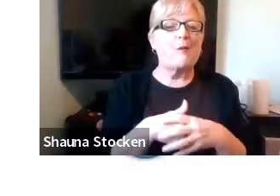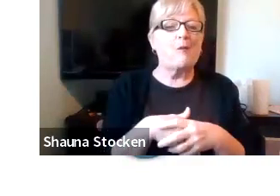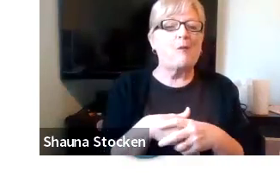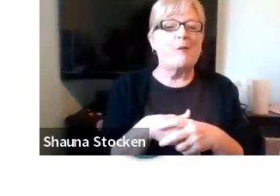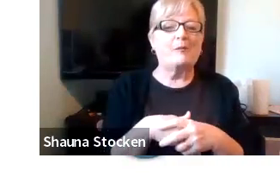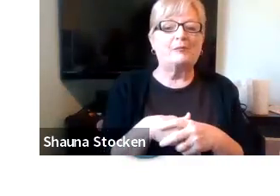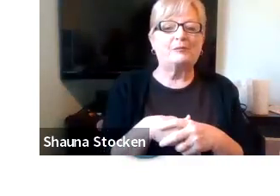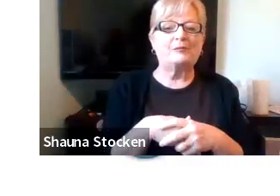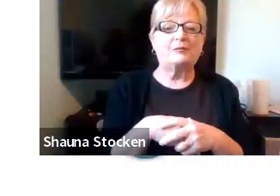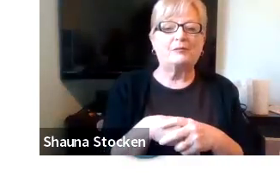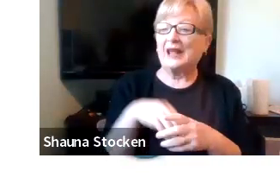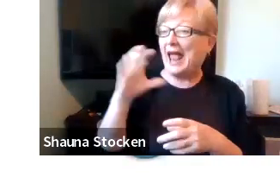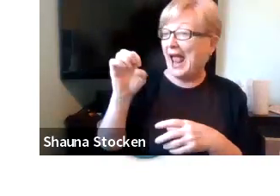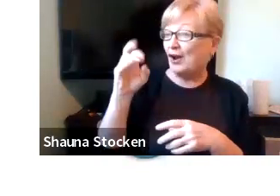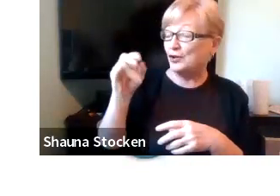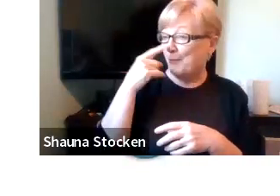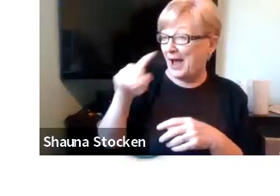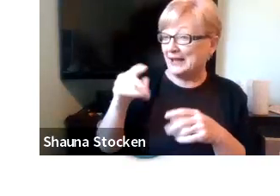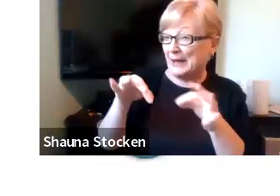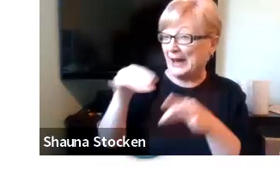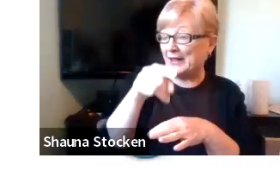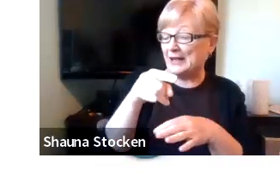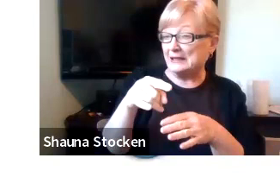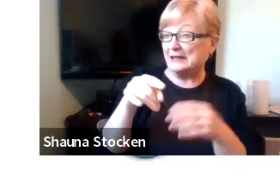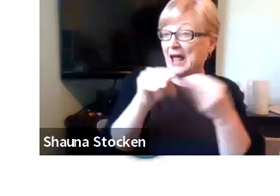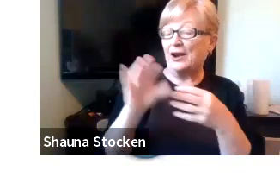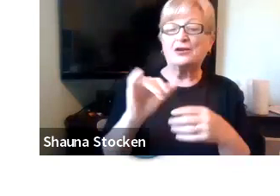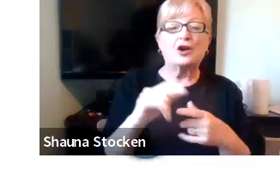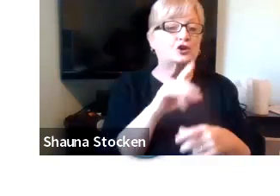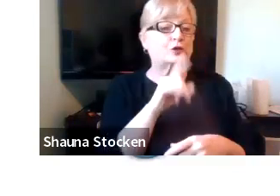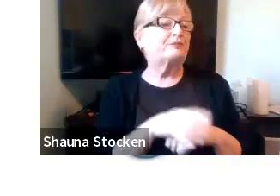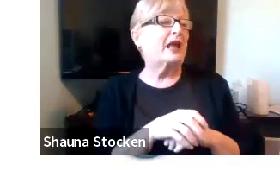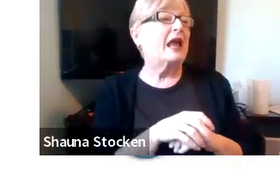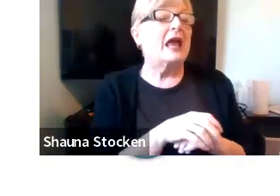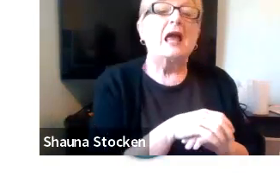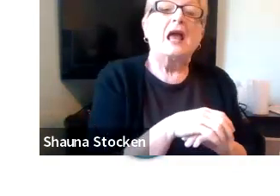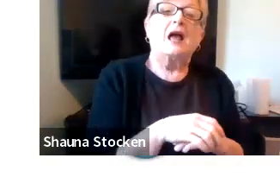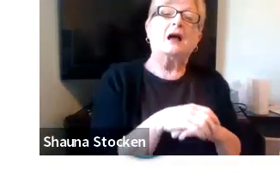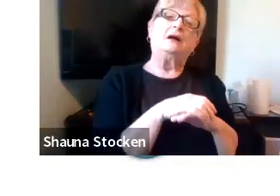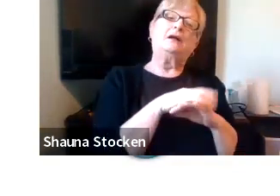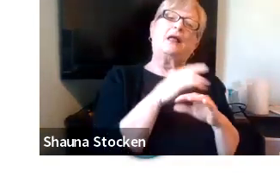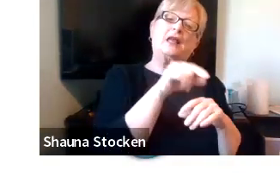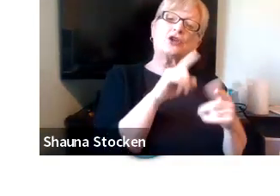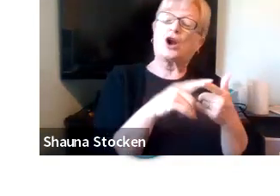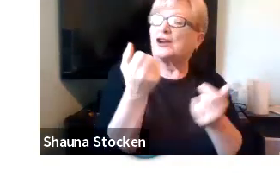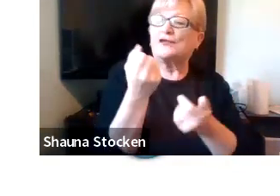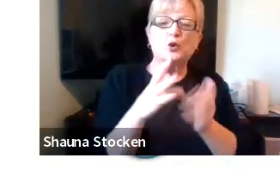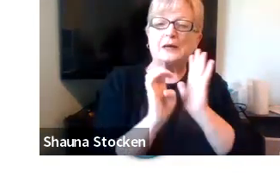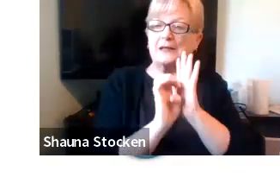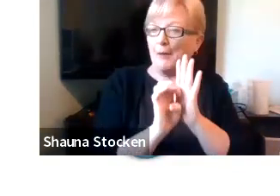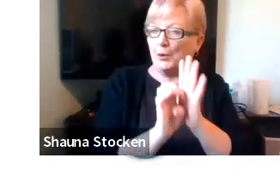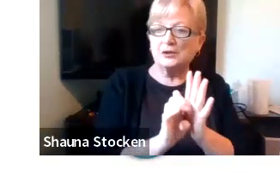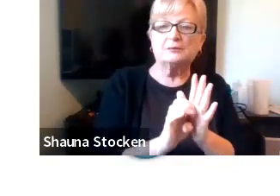Do you want to go over this slide as well, Erin? Sure. So these are just a few examples of